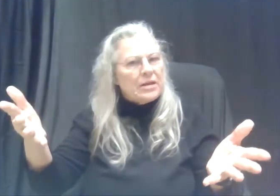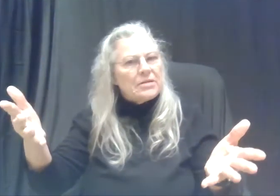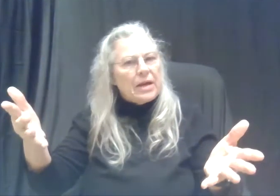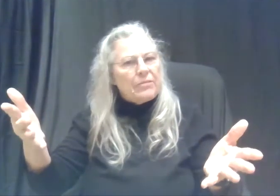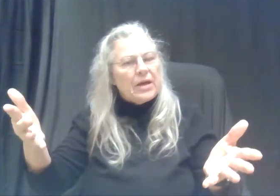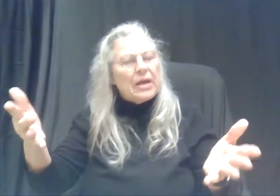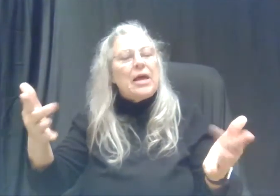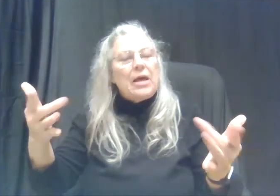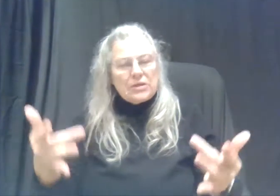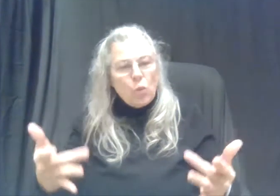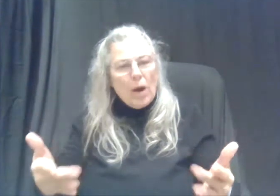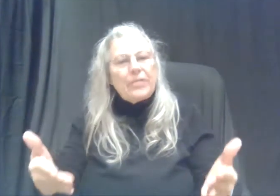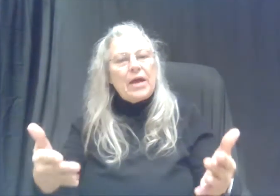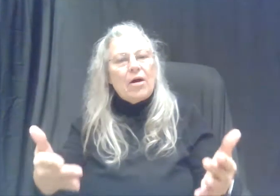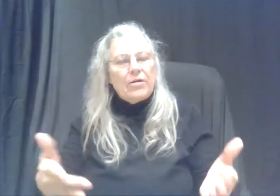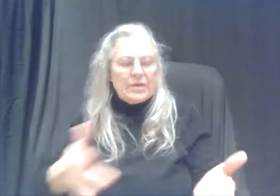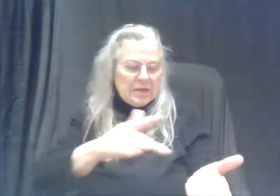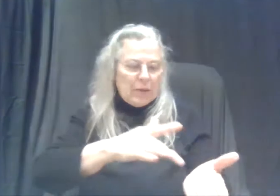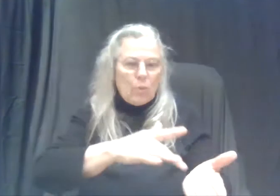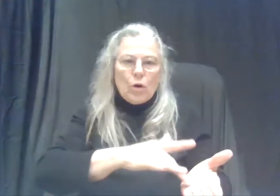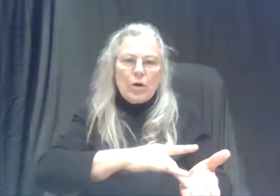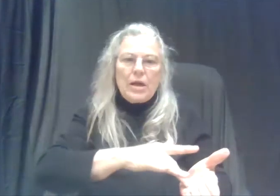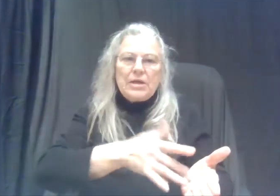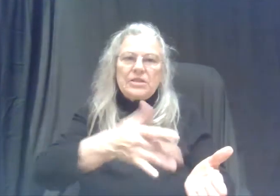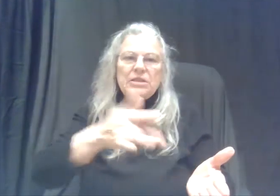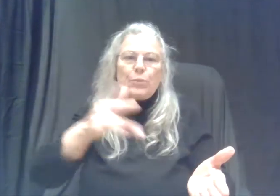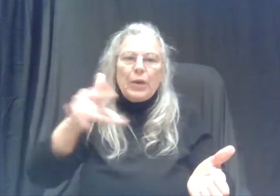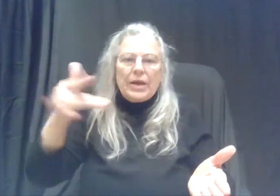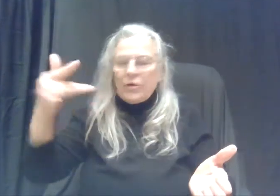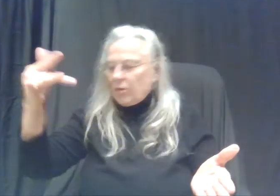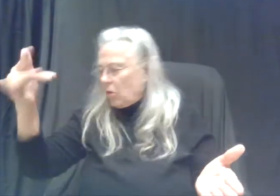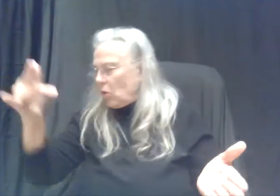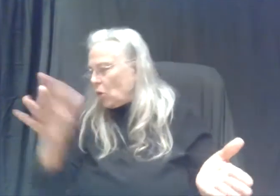thing. That's why they are the same word. Splendor, glorious.